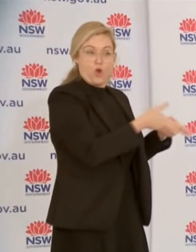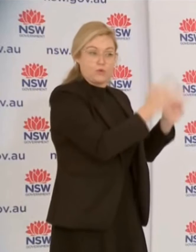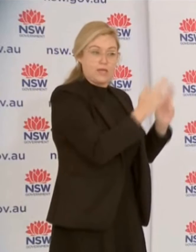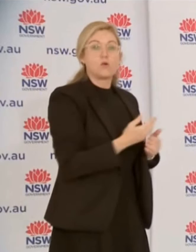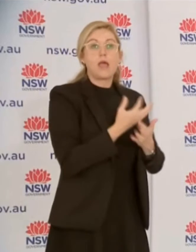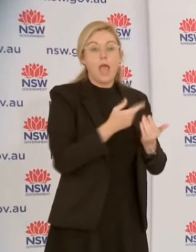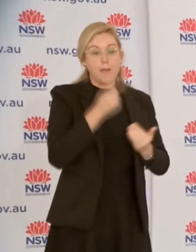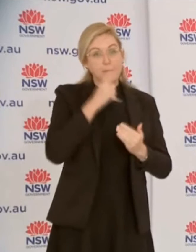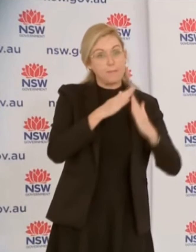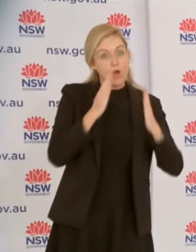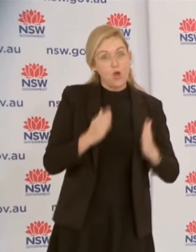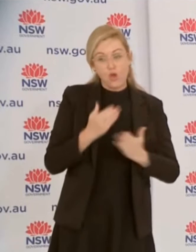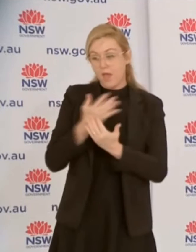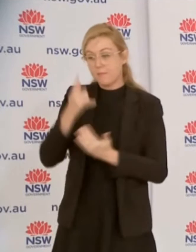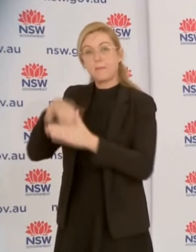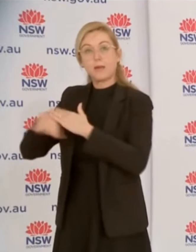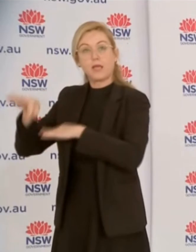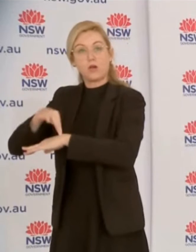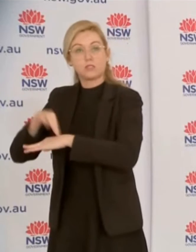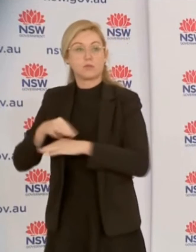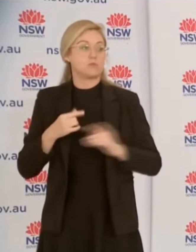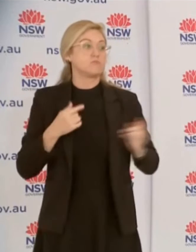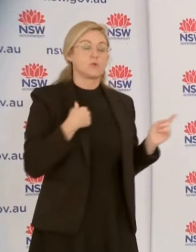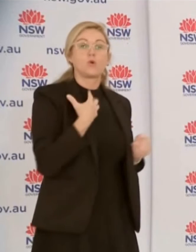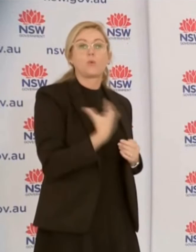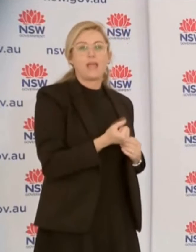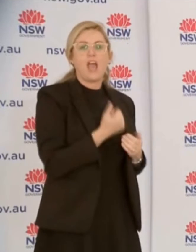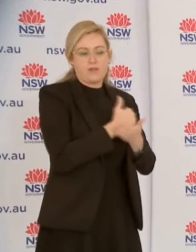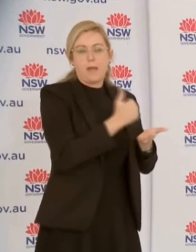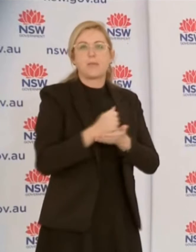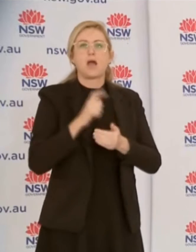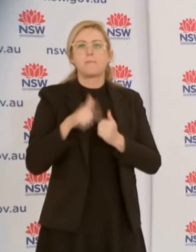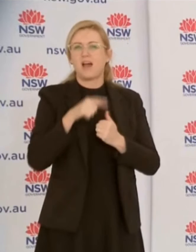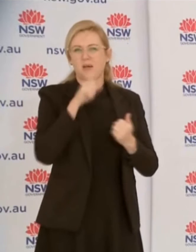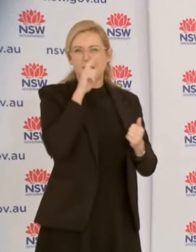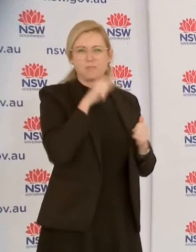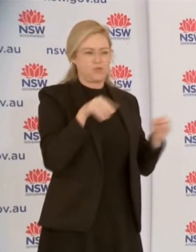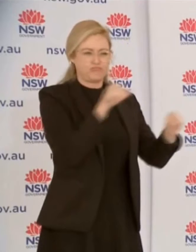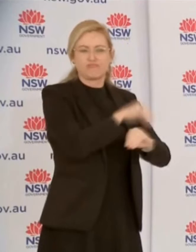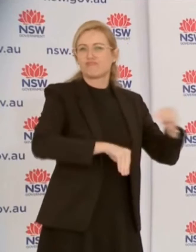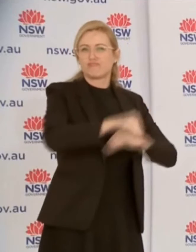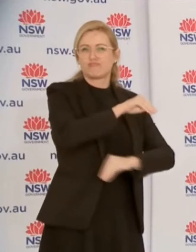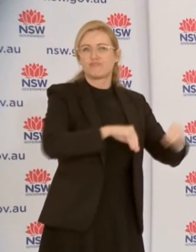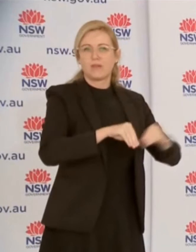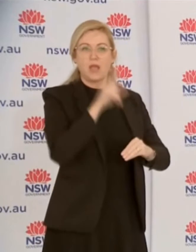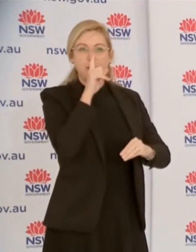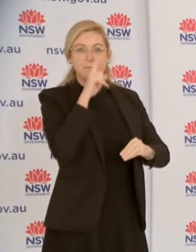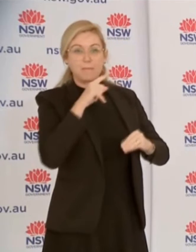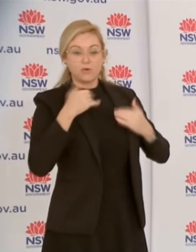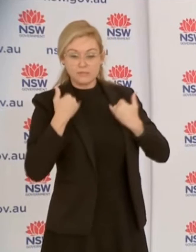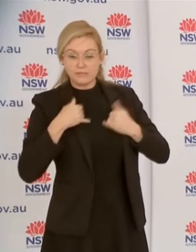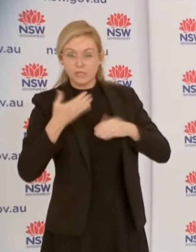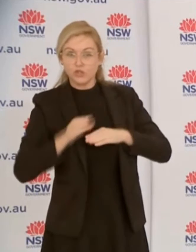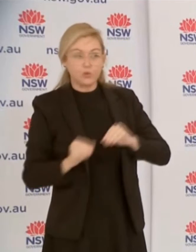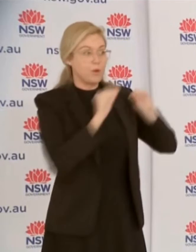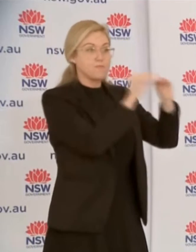give you those numbers, and those numbers are very fluid. They come in and out as we have people released from isolation at home.